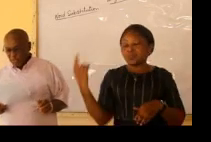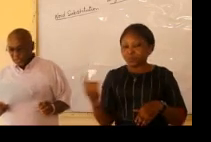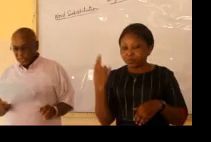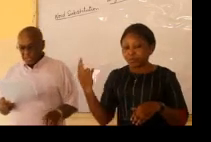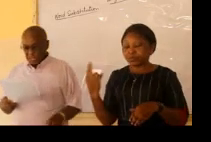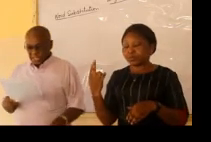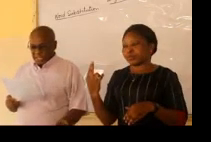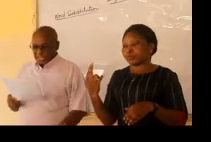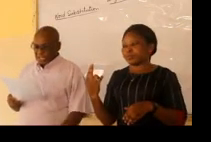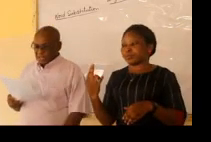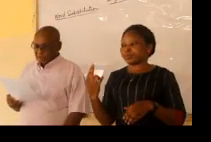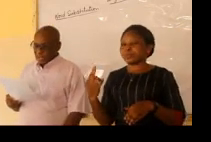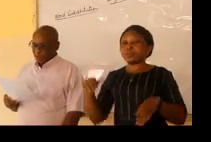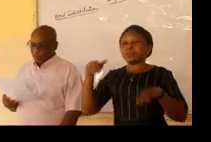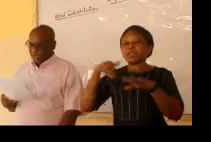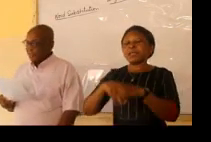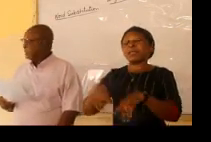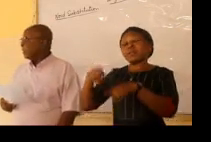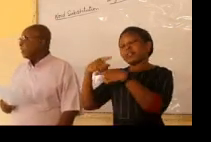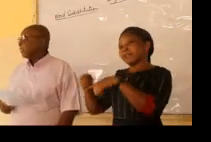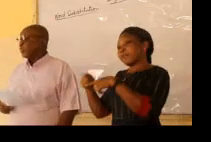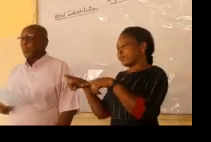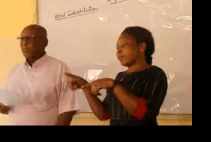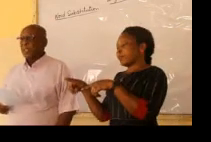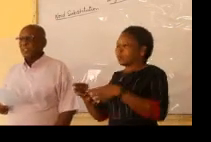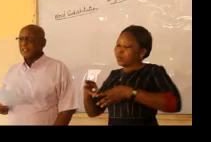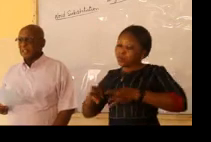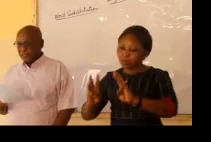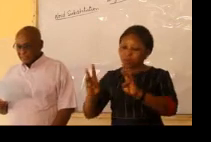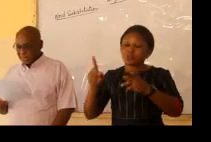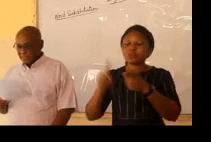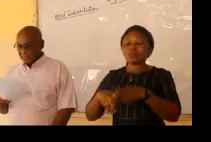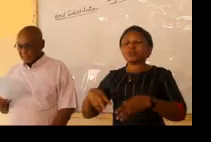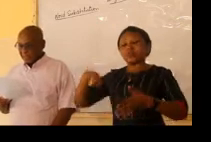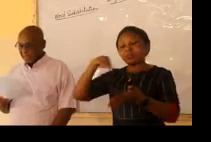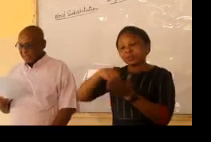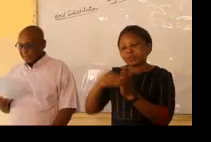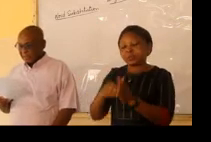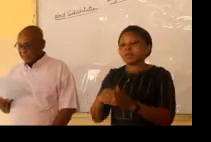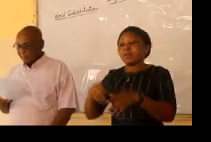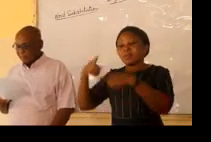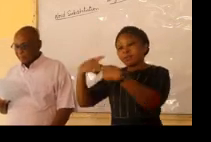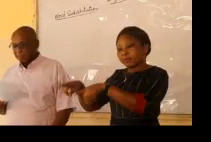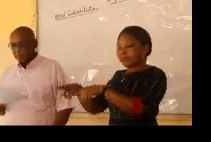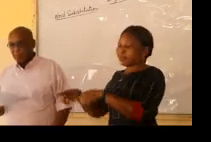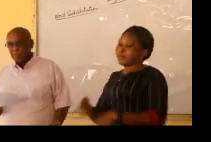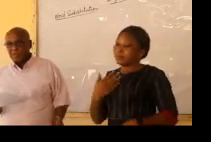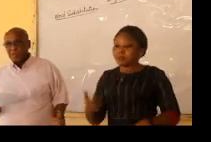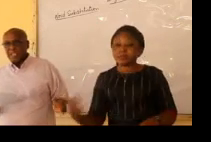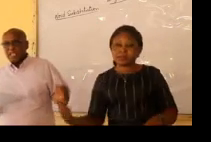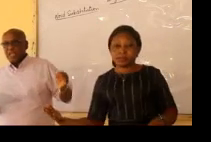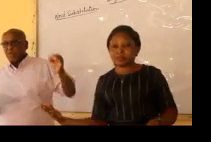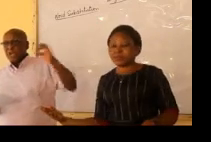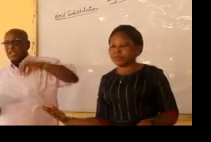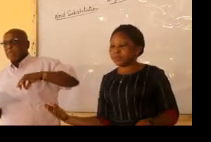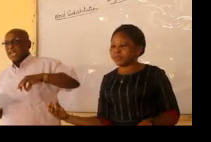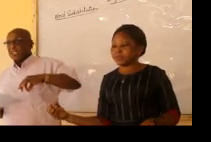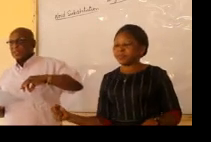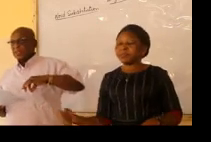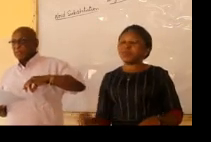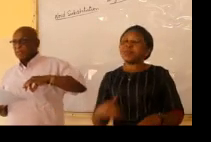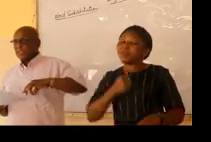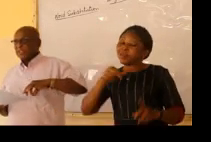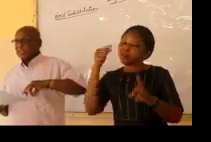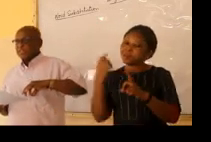can be used in different ways to mean different things. A word